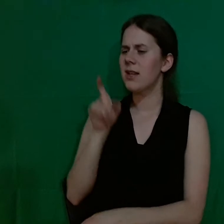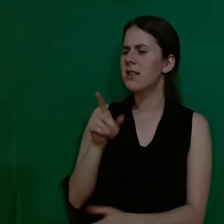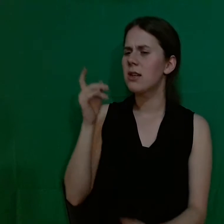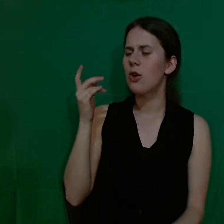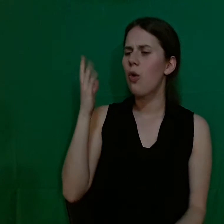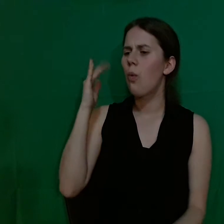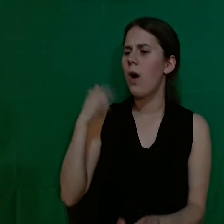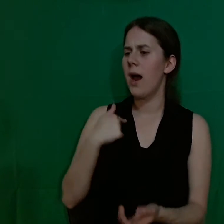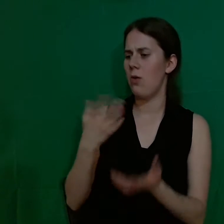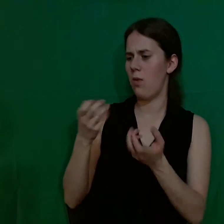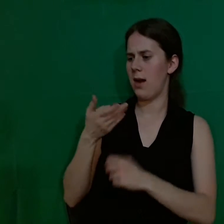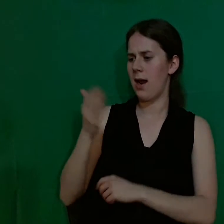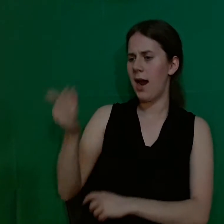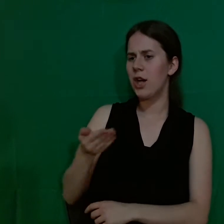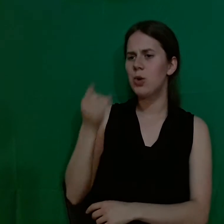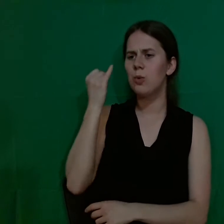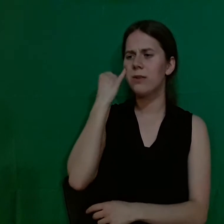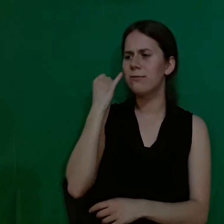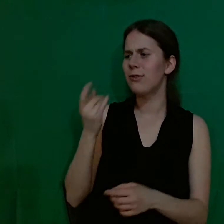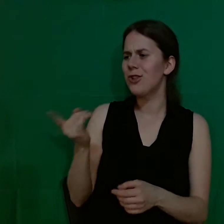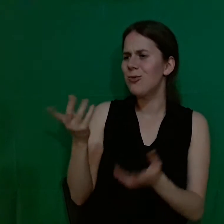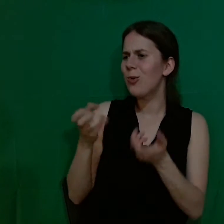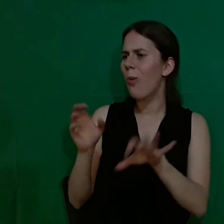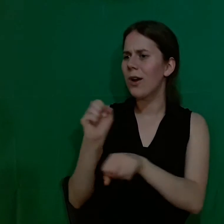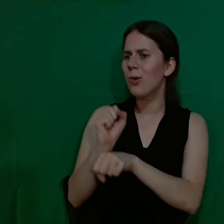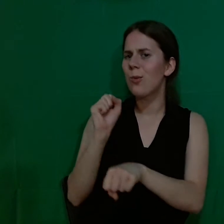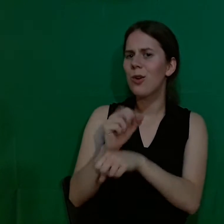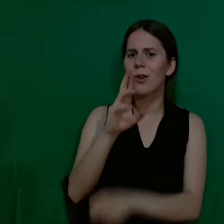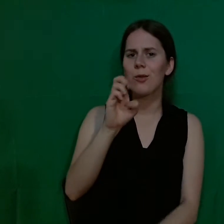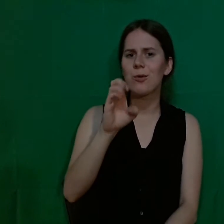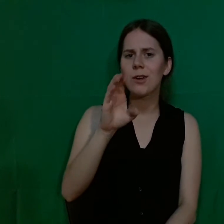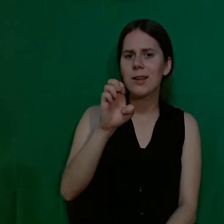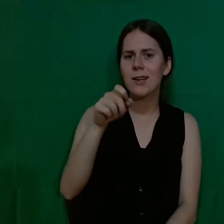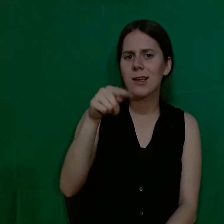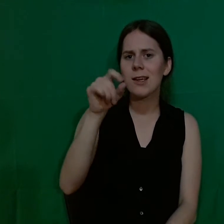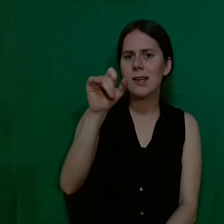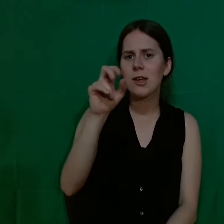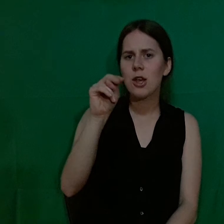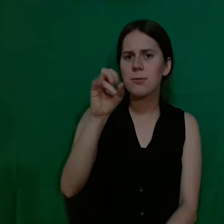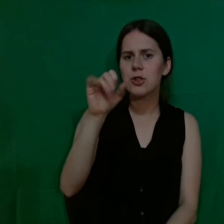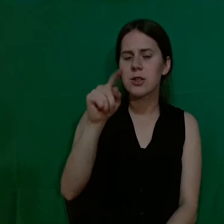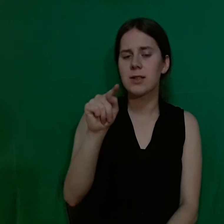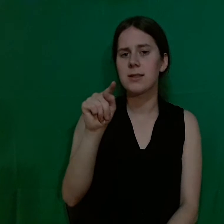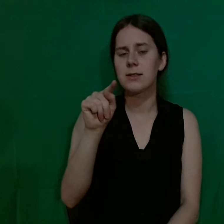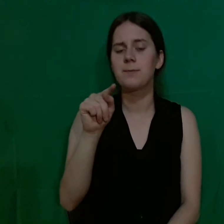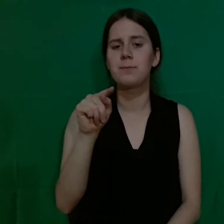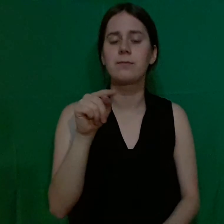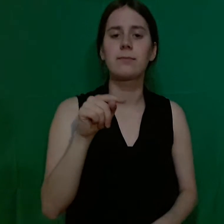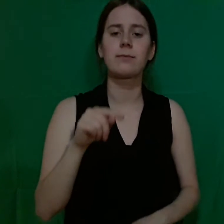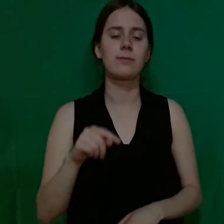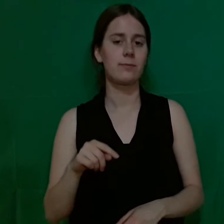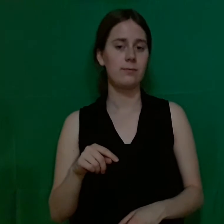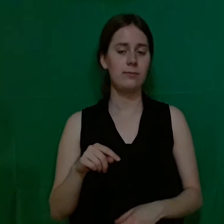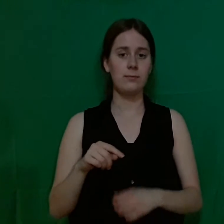Education. Education should be listed near the top after your name and address and all those important pieces of